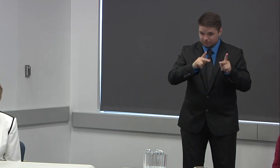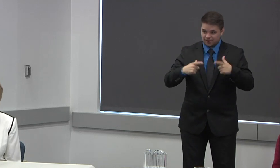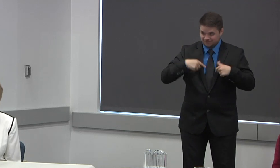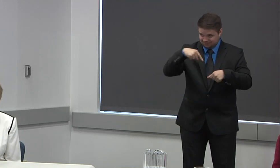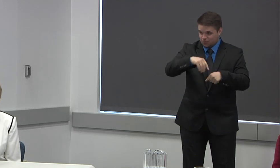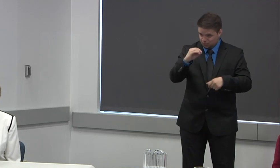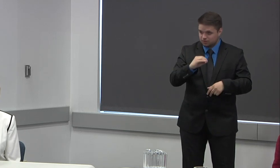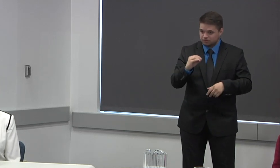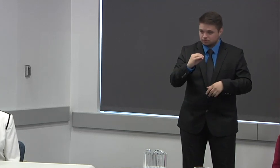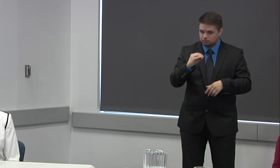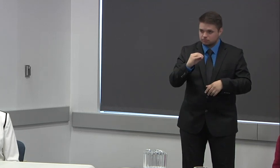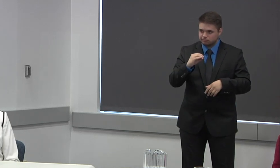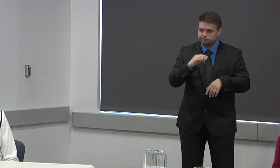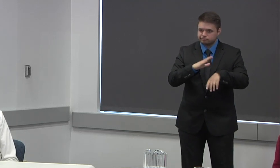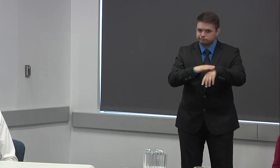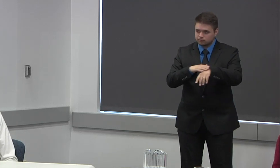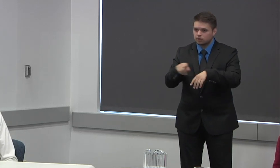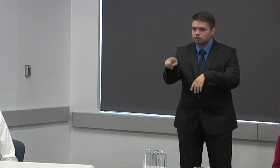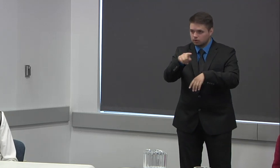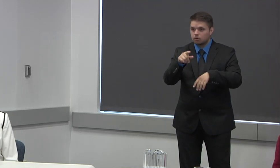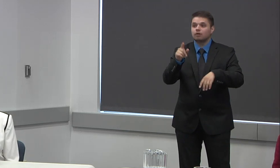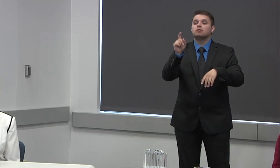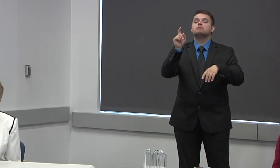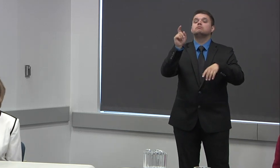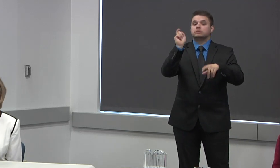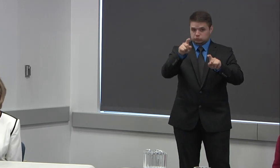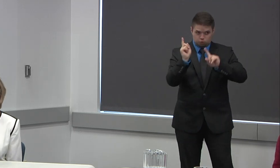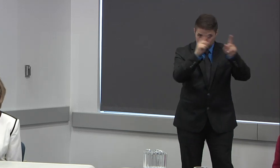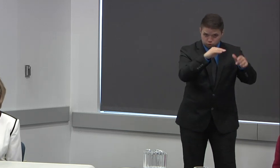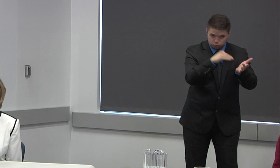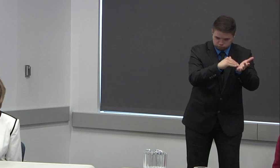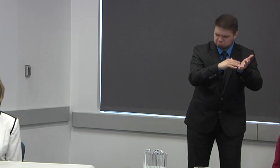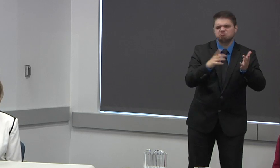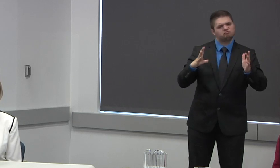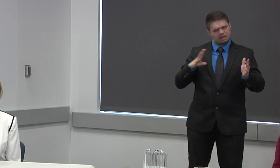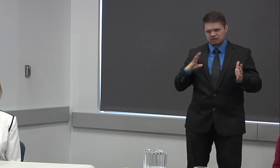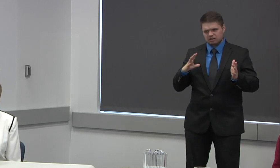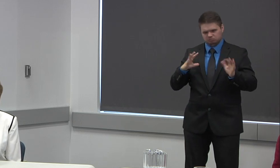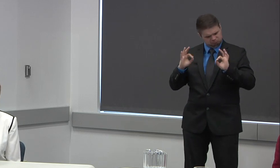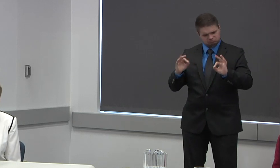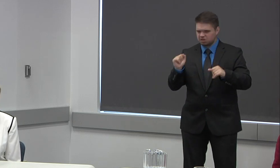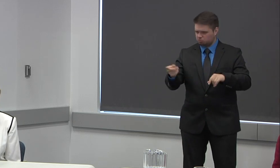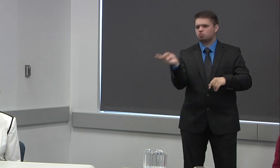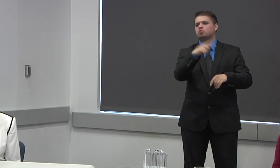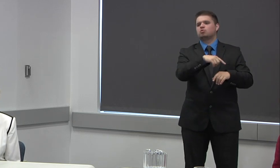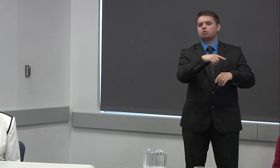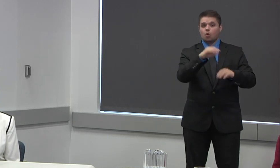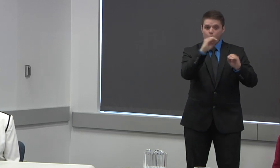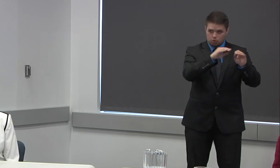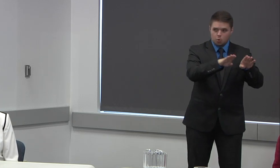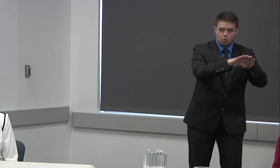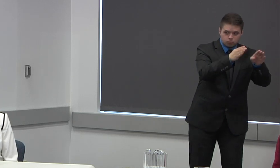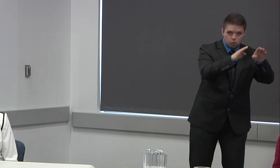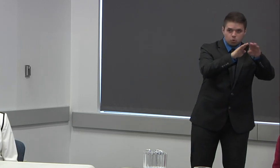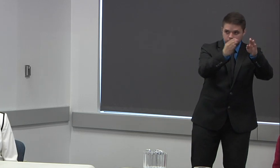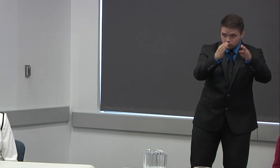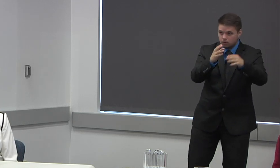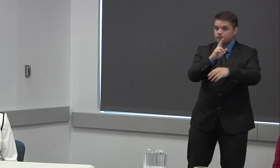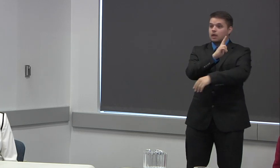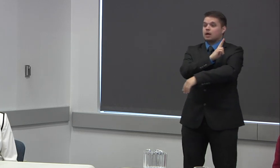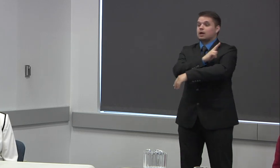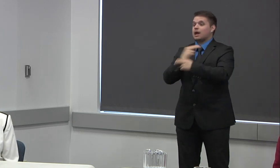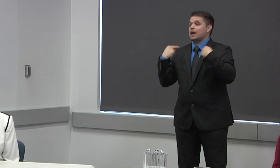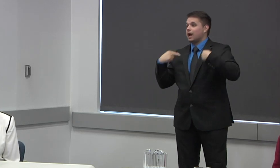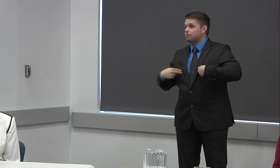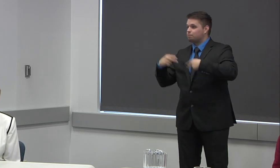safe. Just as Oregon is reopening in many sectors, healthcare has been open throughout our pandemic